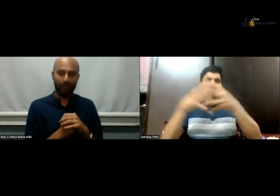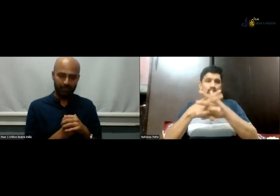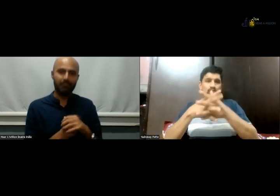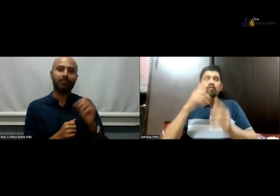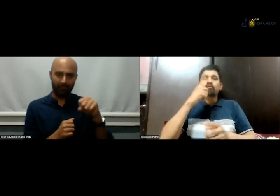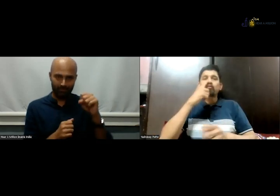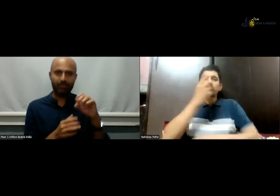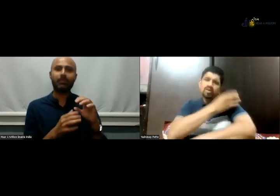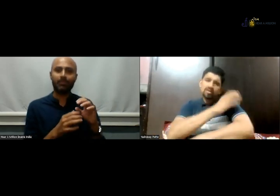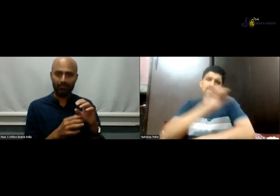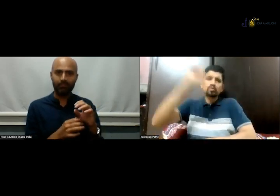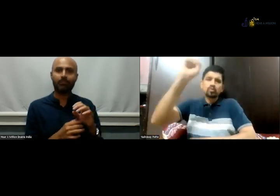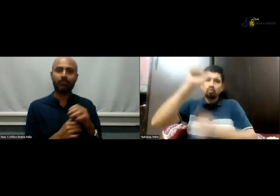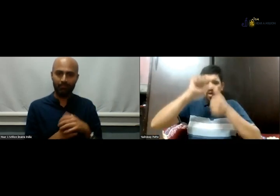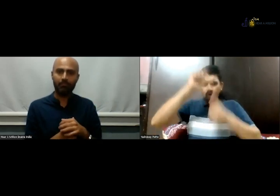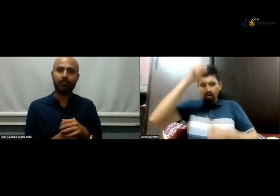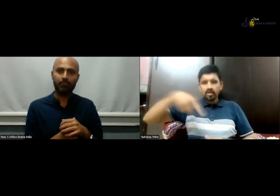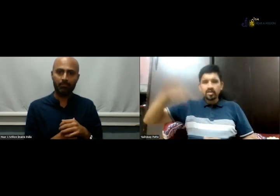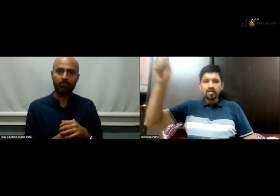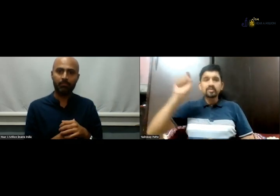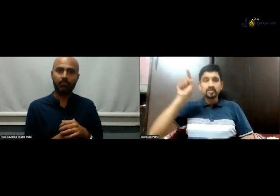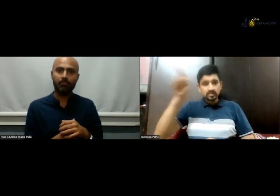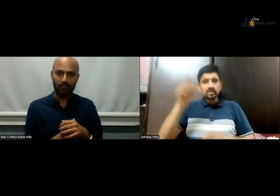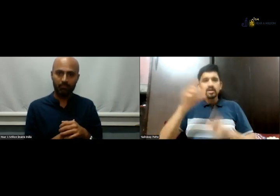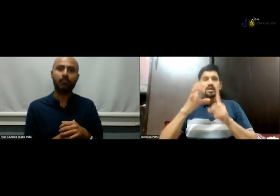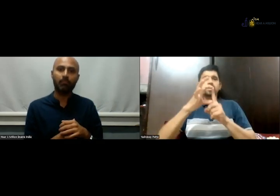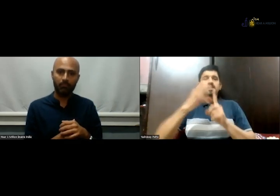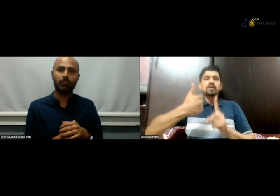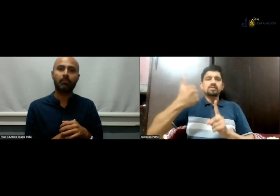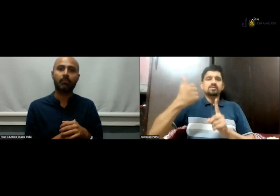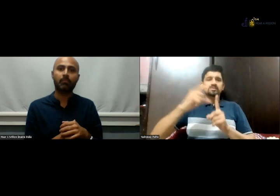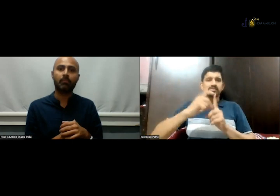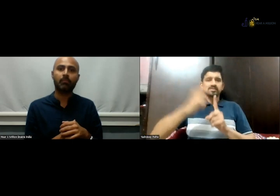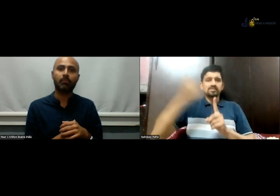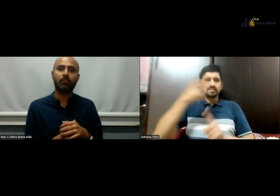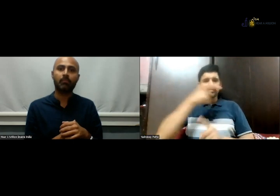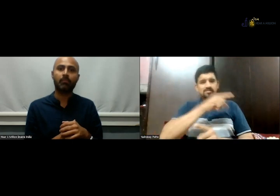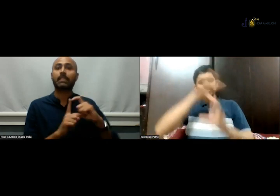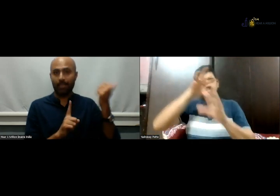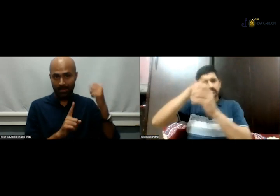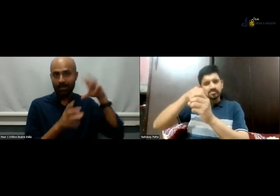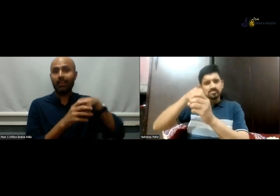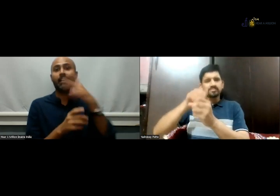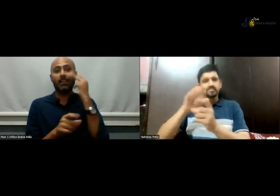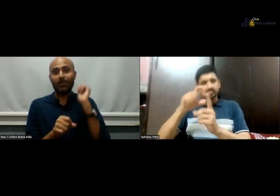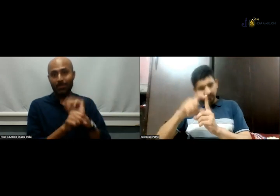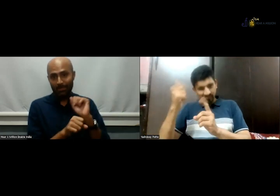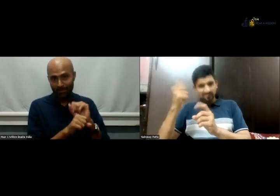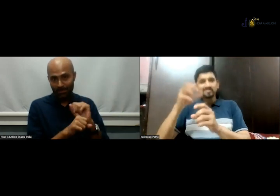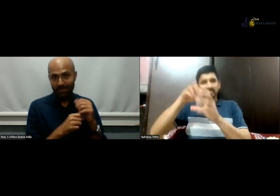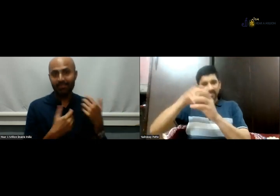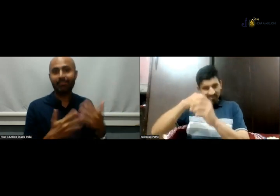Deaf Women. So she was working for the women empowerment as well.